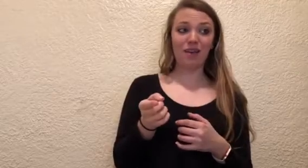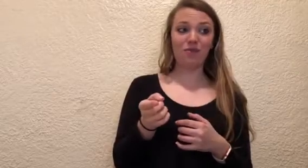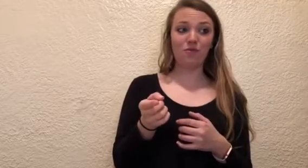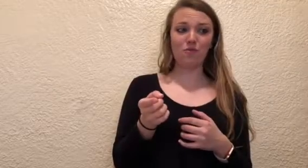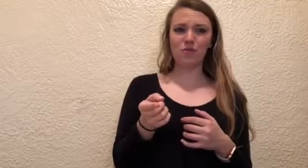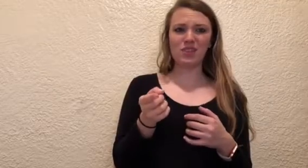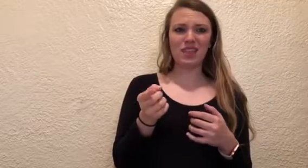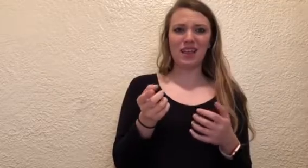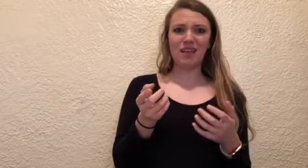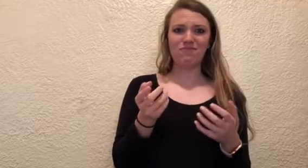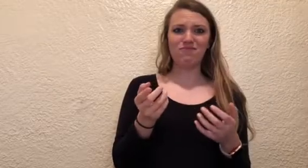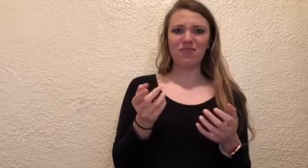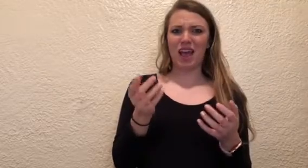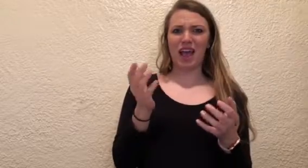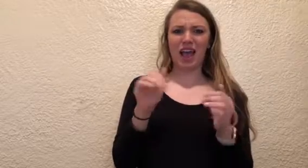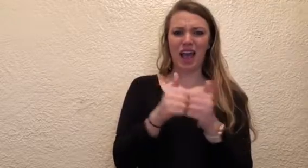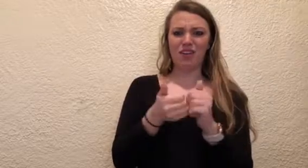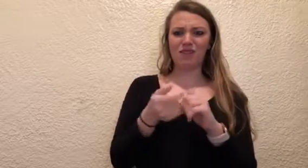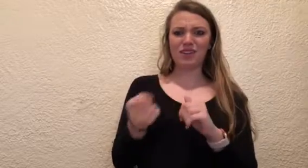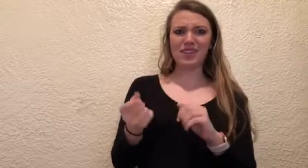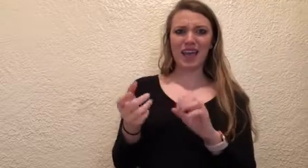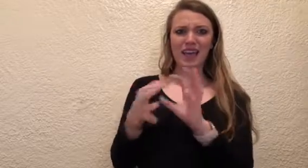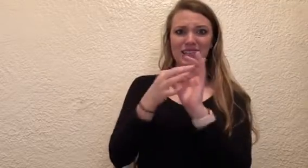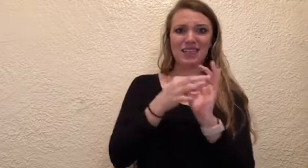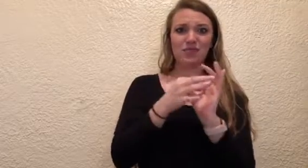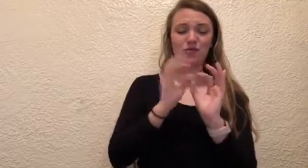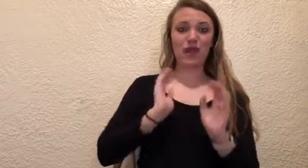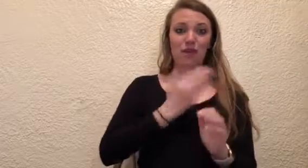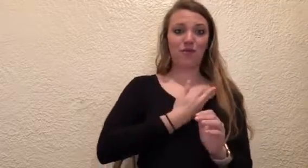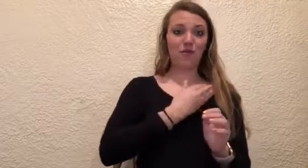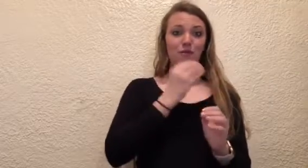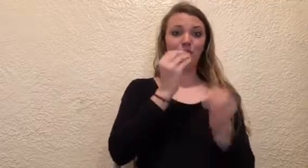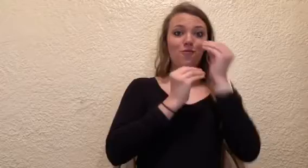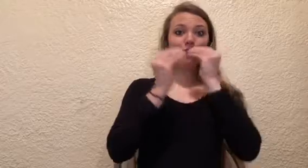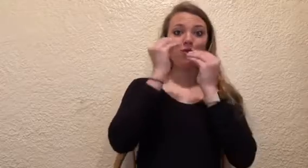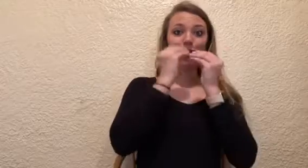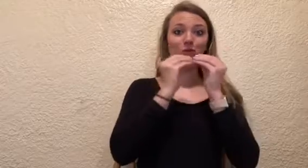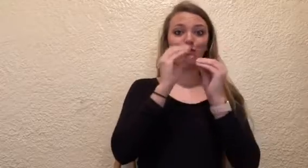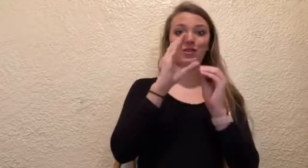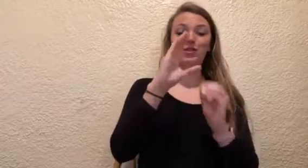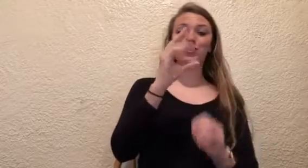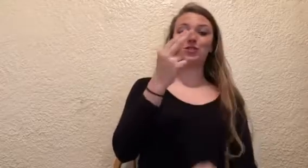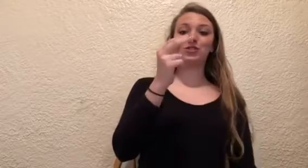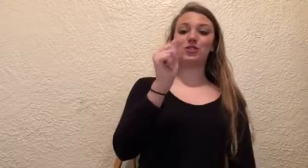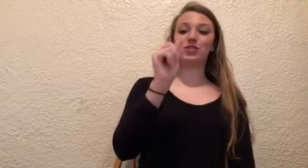with our food chain, okay? So we're developing our food chain. Please turn to page 19